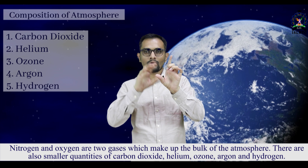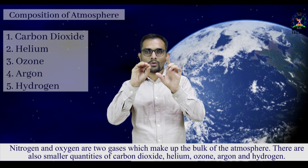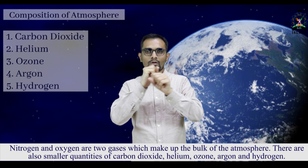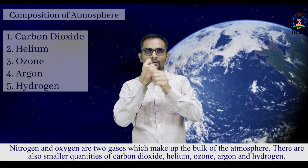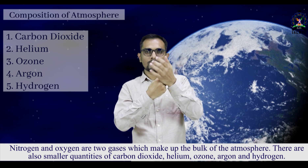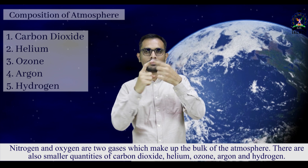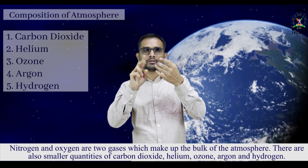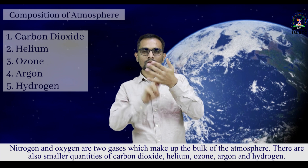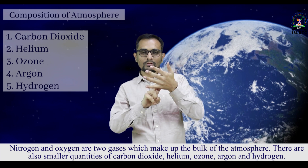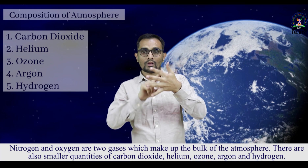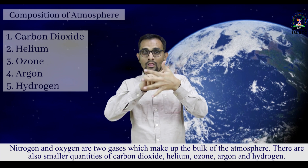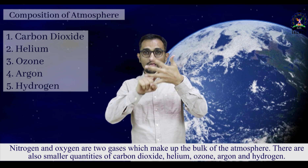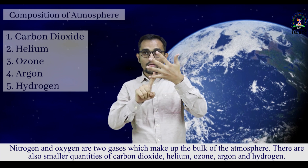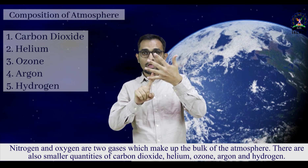and hydrogen.